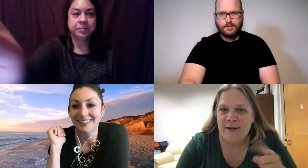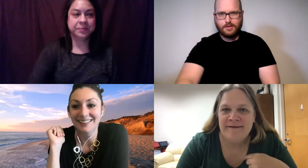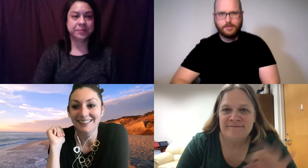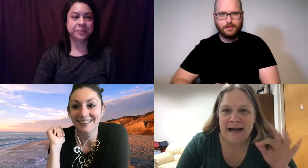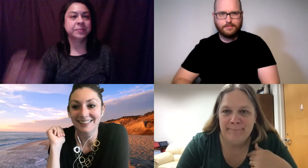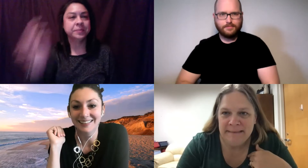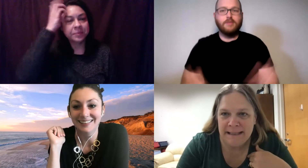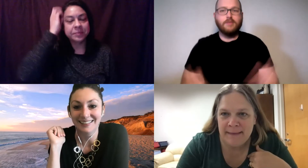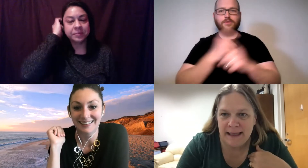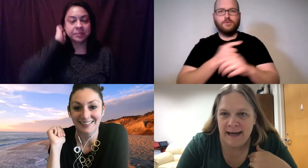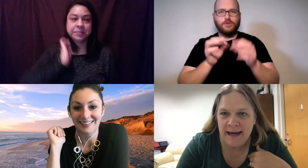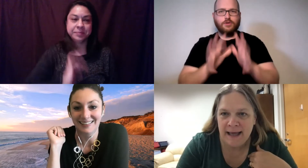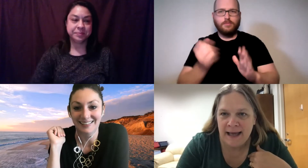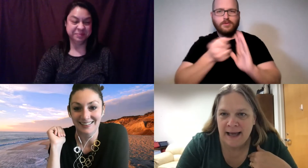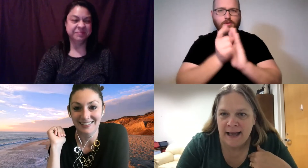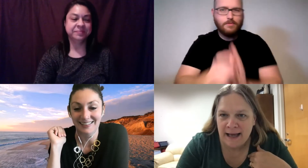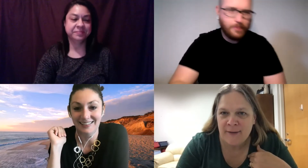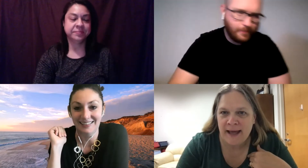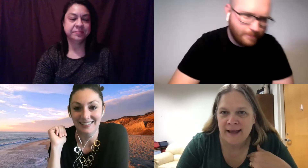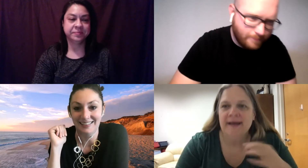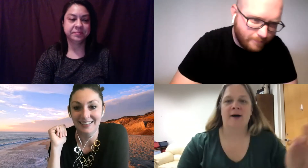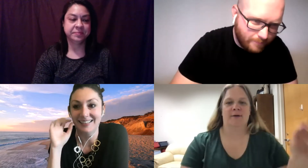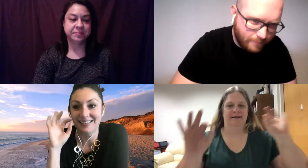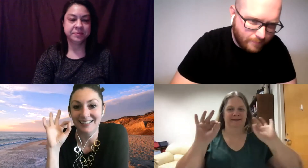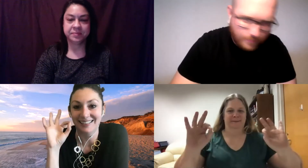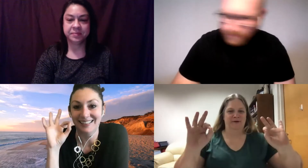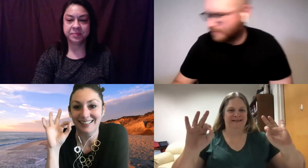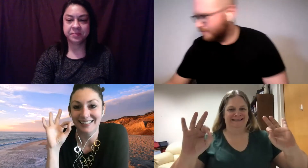Just a moment, and we will switch interpreters. One moment.